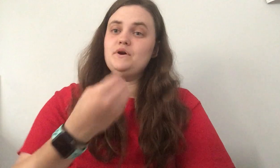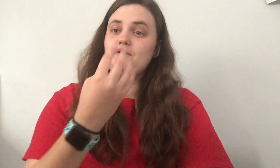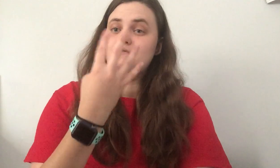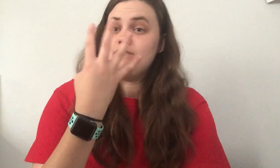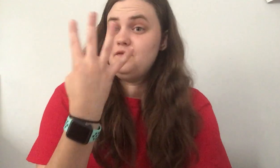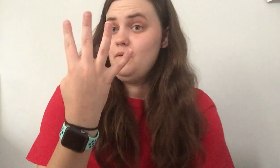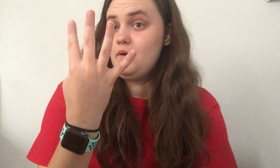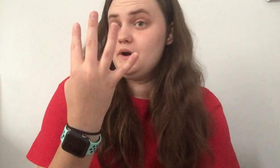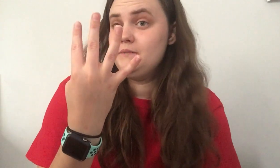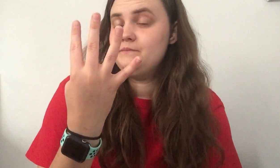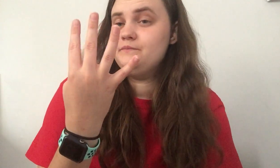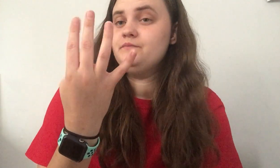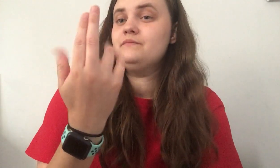Number 4.